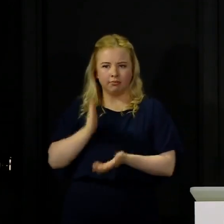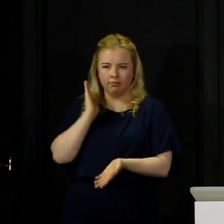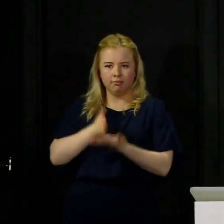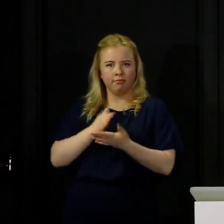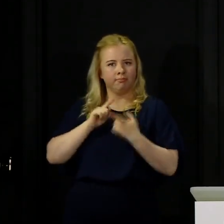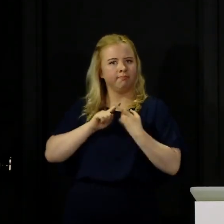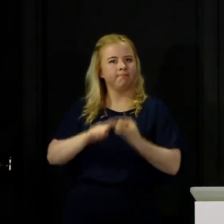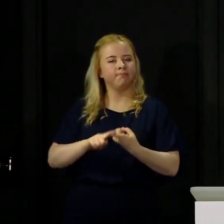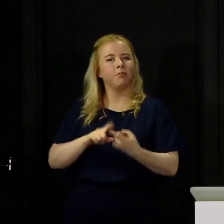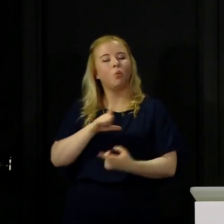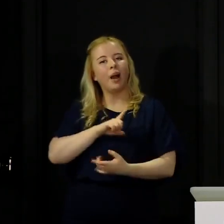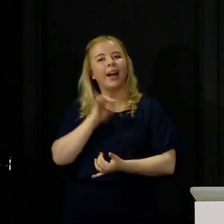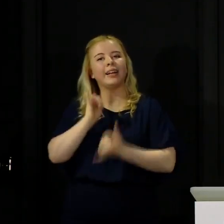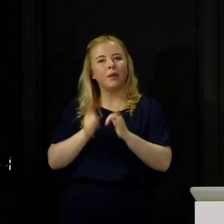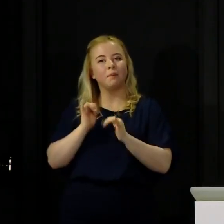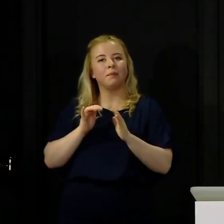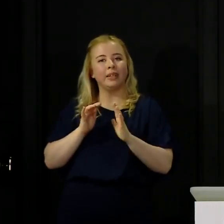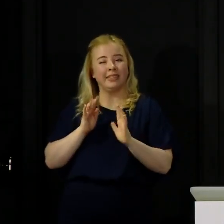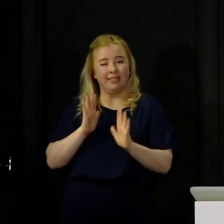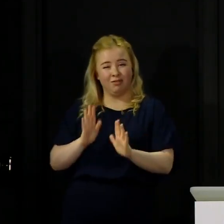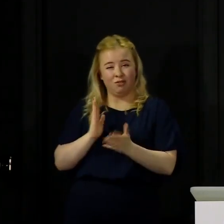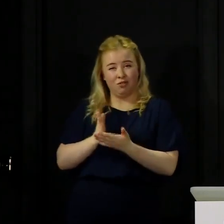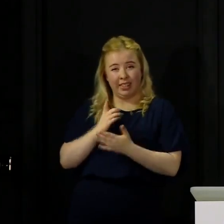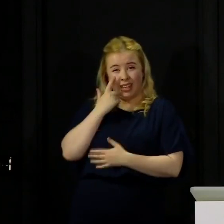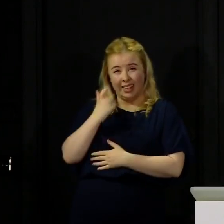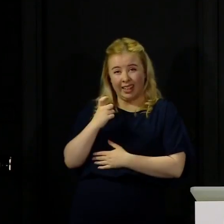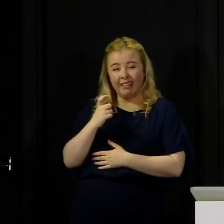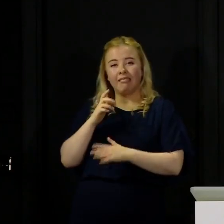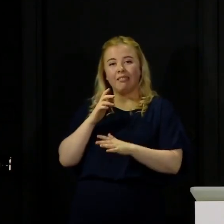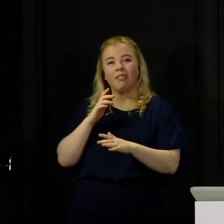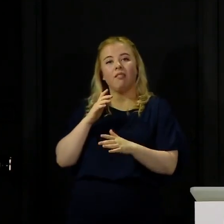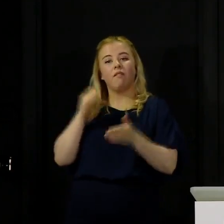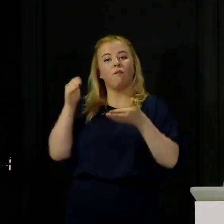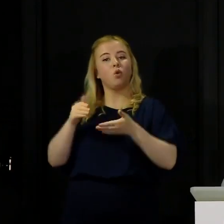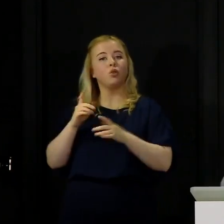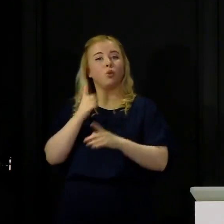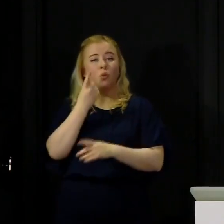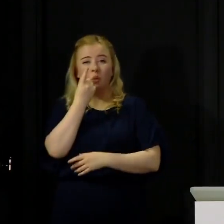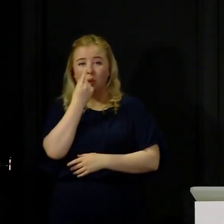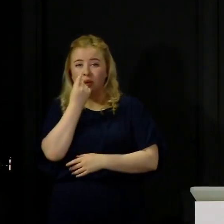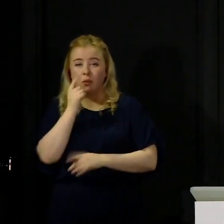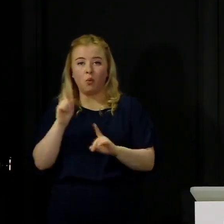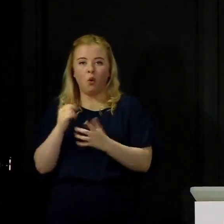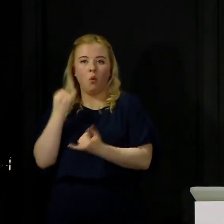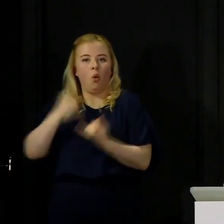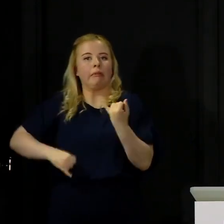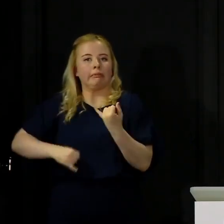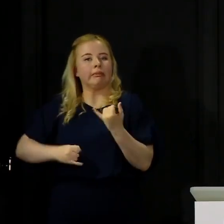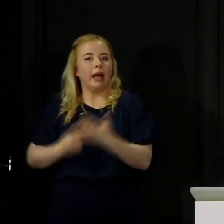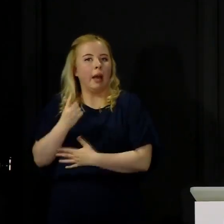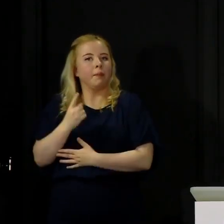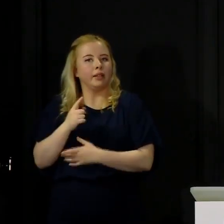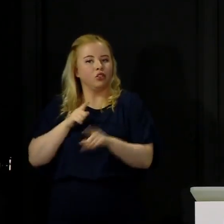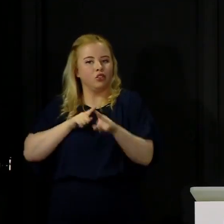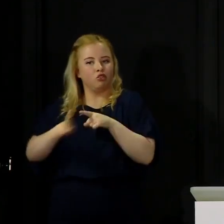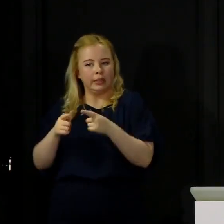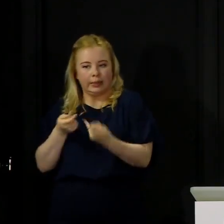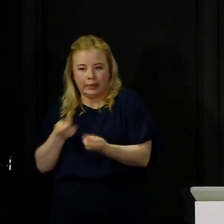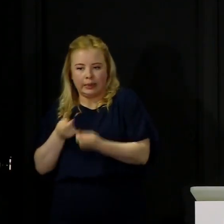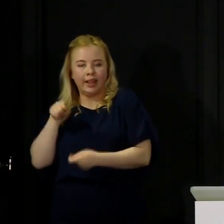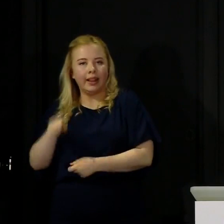why sometimes I suppose we err on the side of the worst case scenario. We are doing everything we can right now to avoid having a